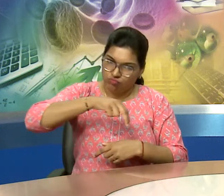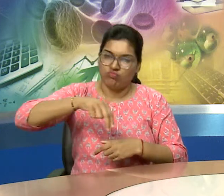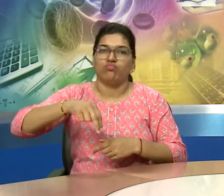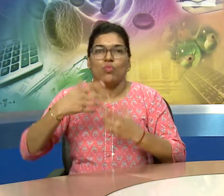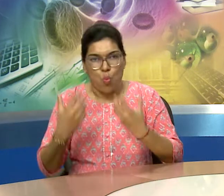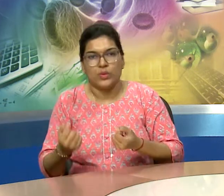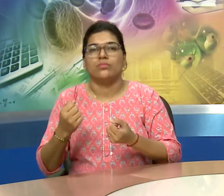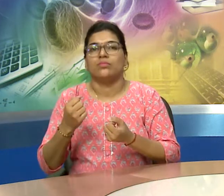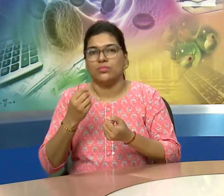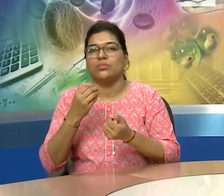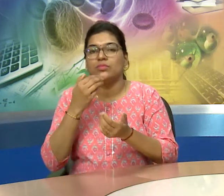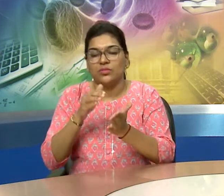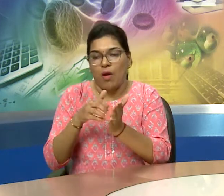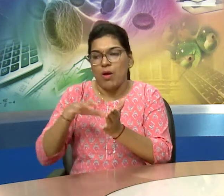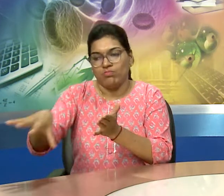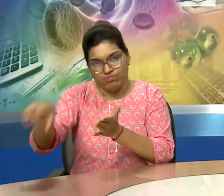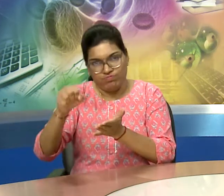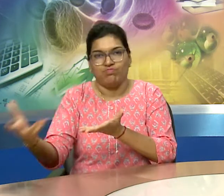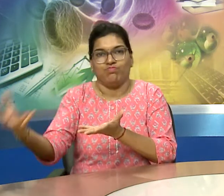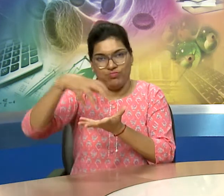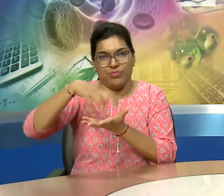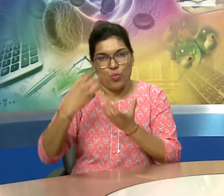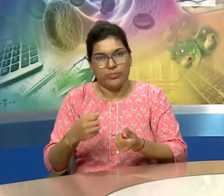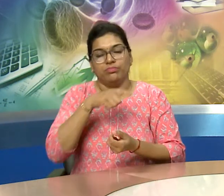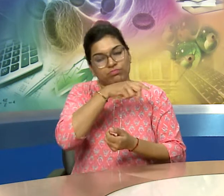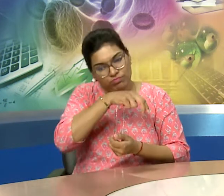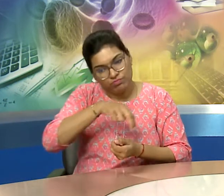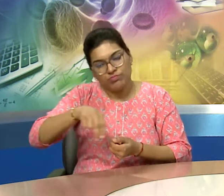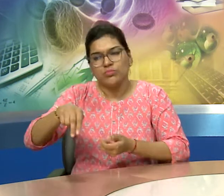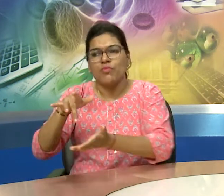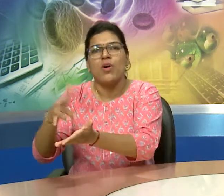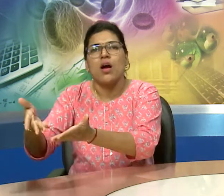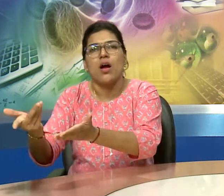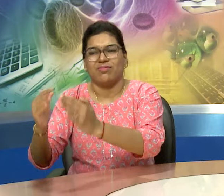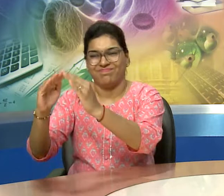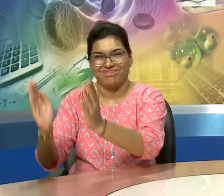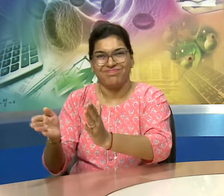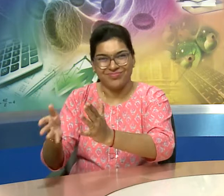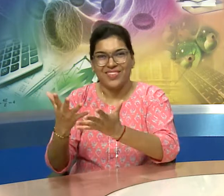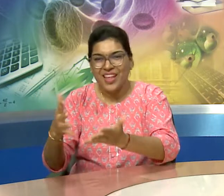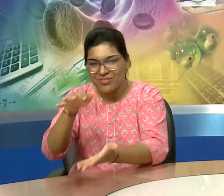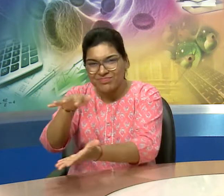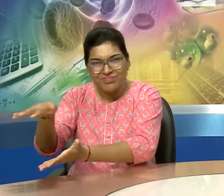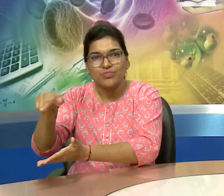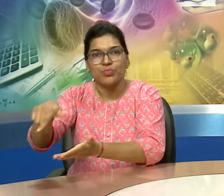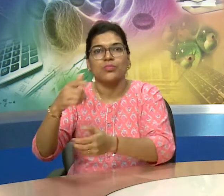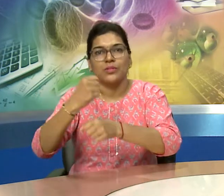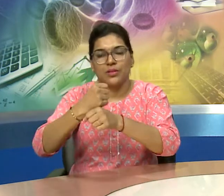of the kitchen. So, when she went there to get rice from the granary, the